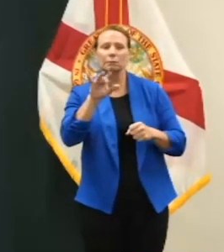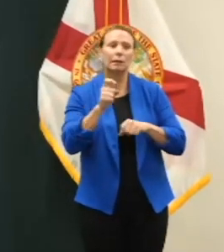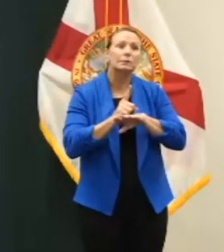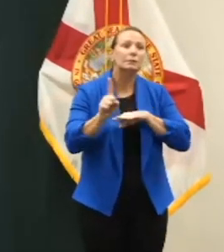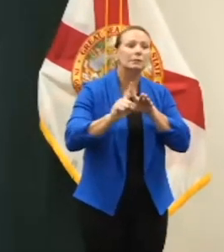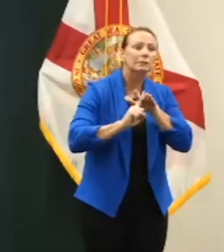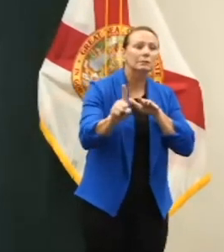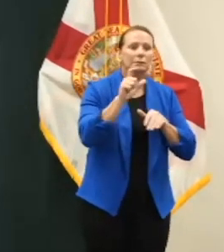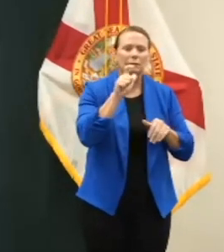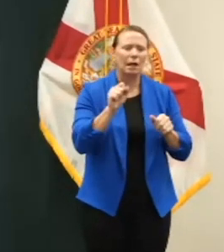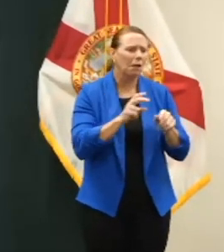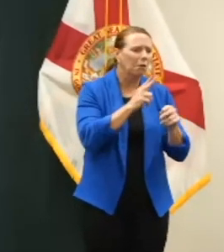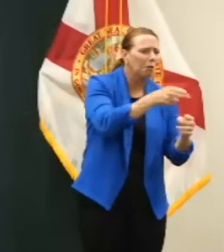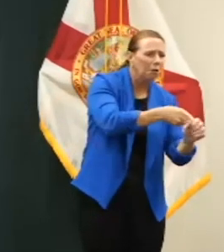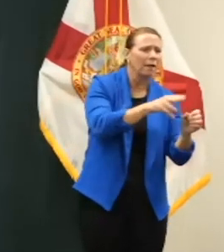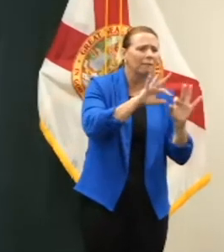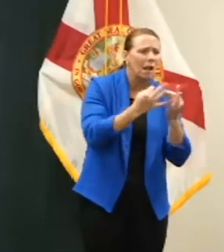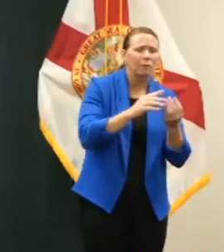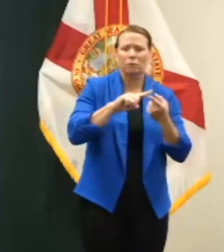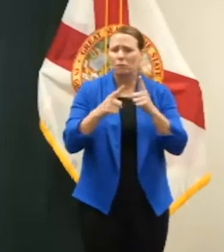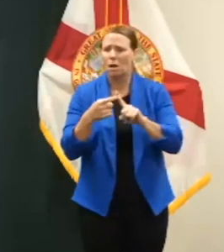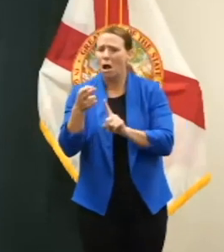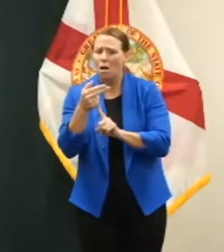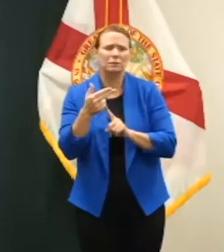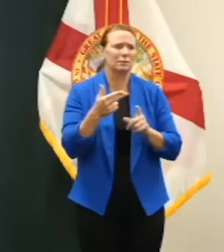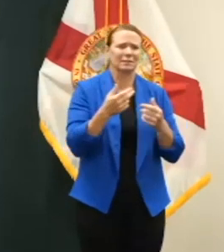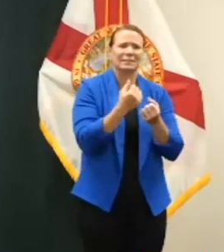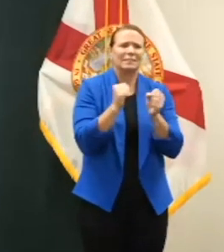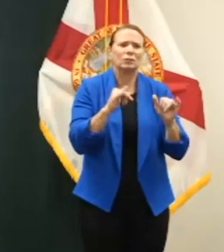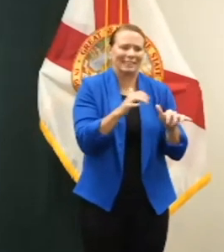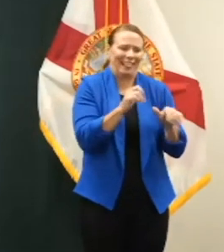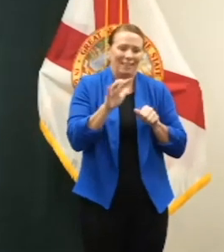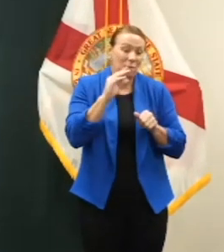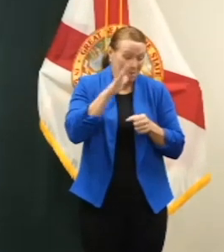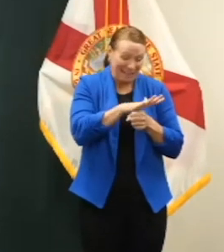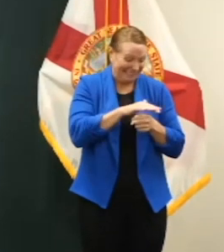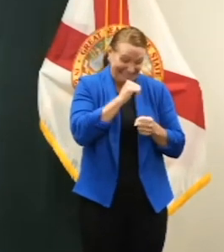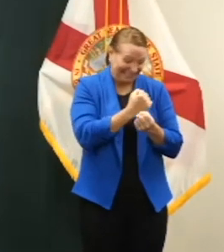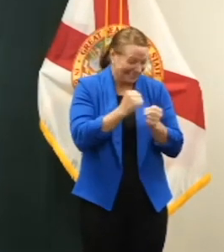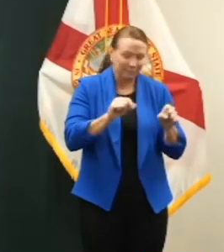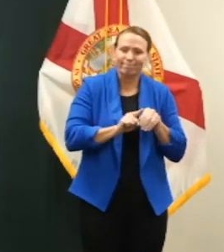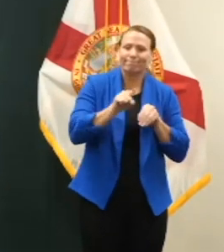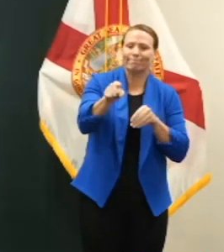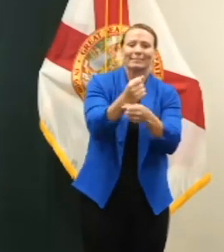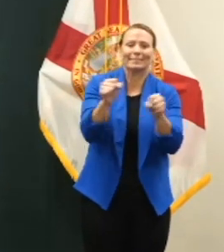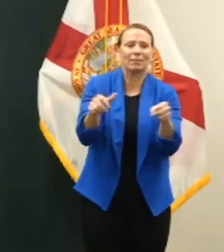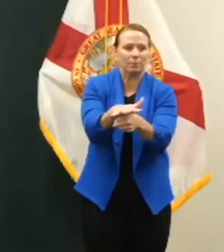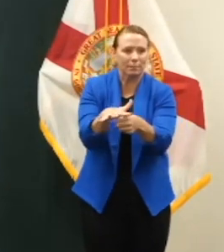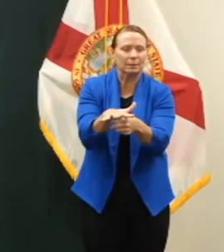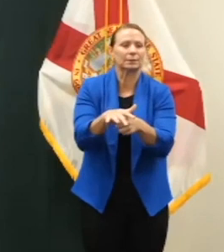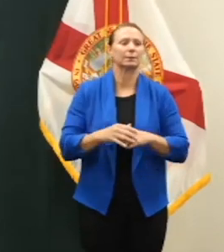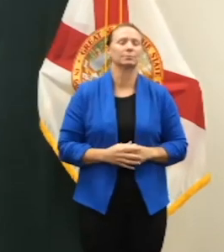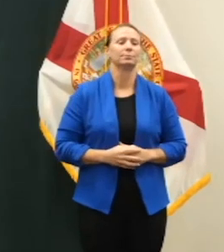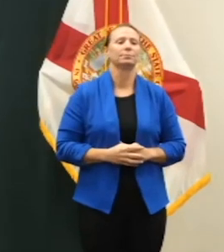family member, all that. That's fine. Just get away from the storm surge. That's the main thing that we're looking at. Now, there